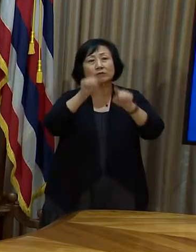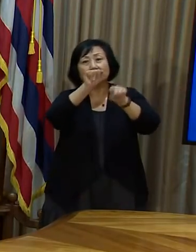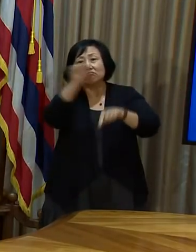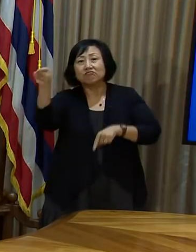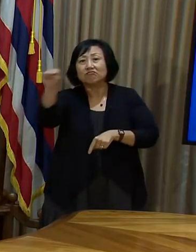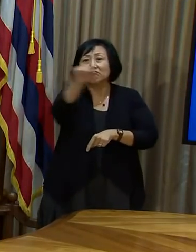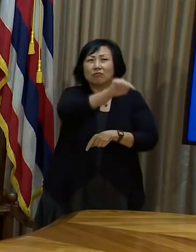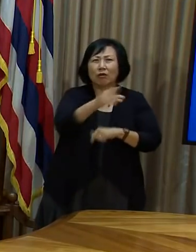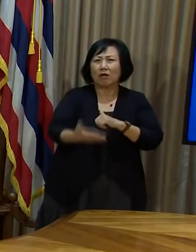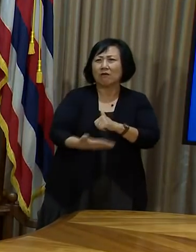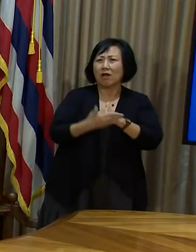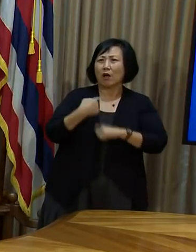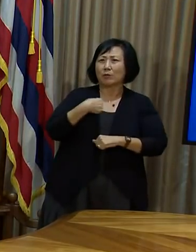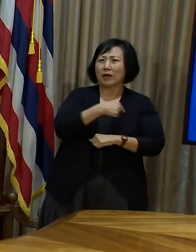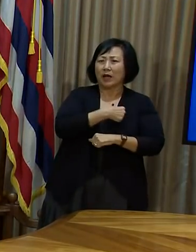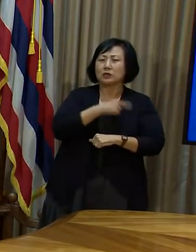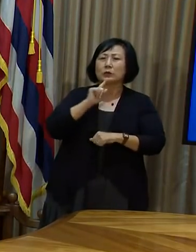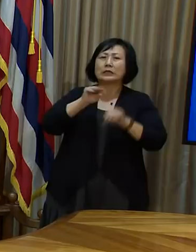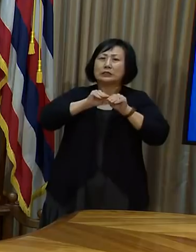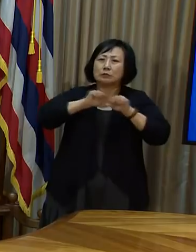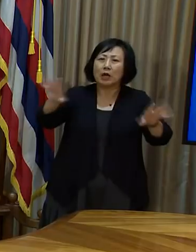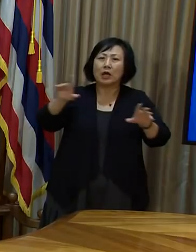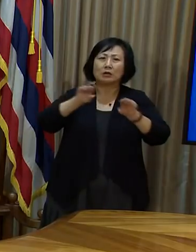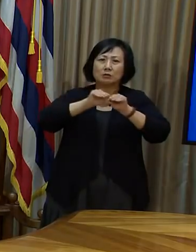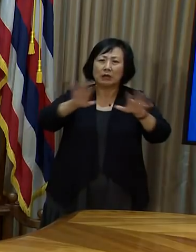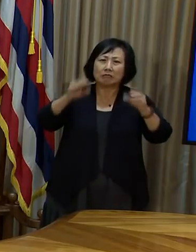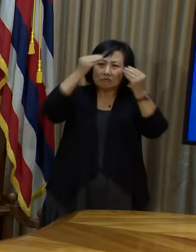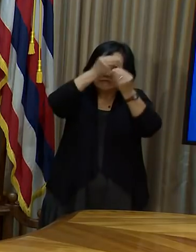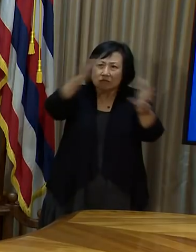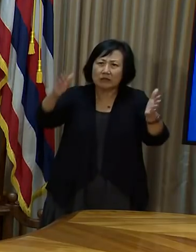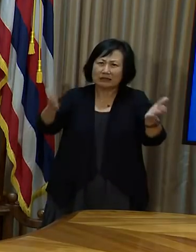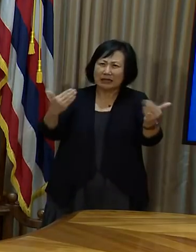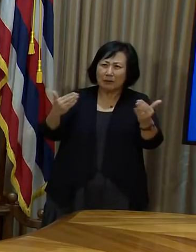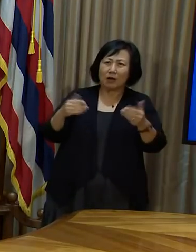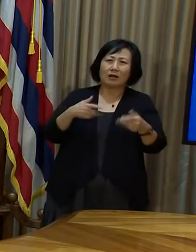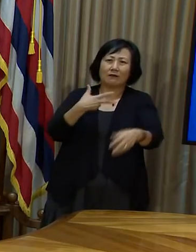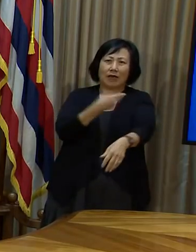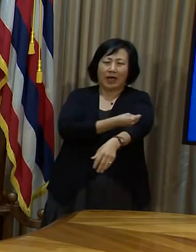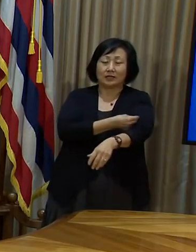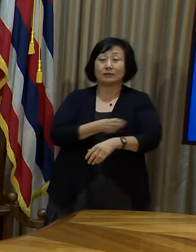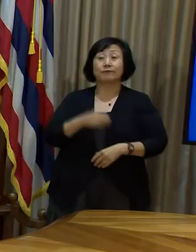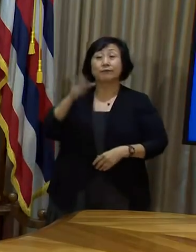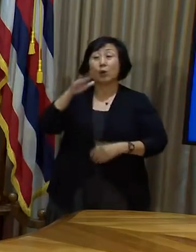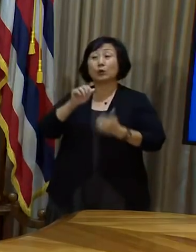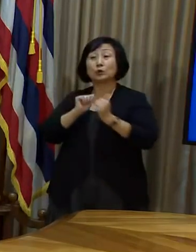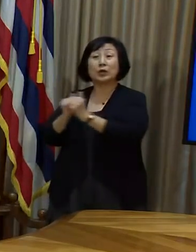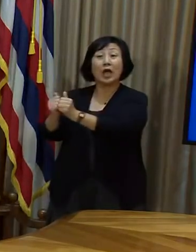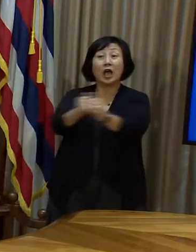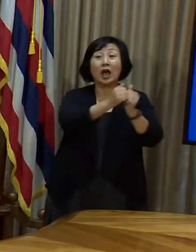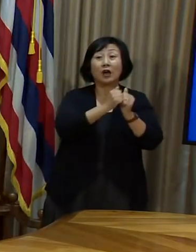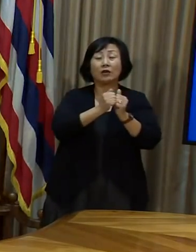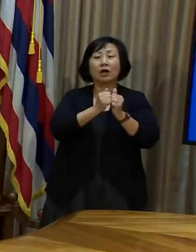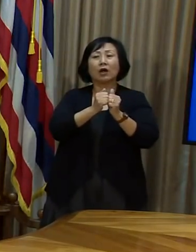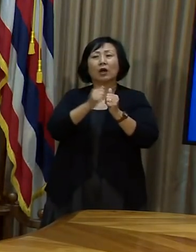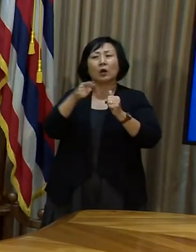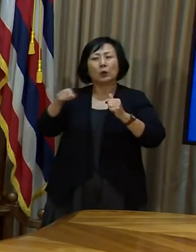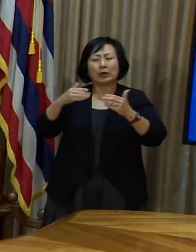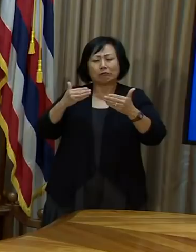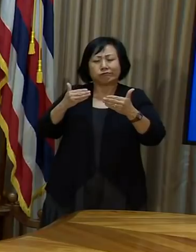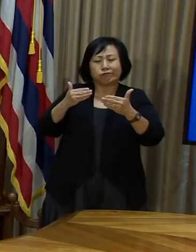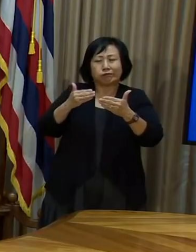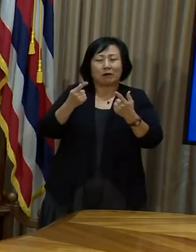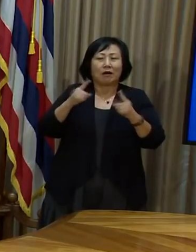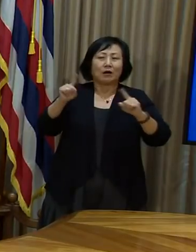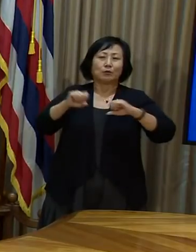really helped us to get the word out on vaccinations. You know, together we are much closer to protecting public